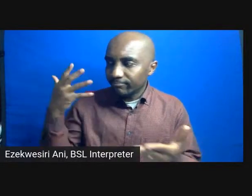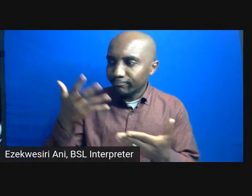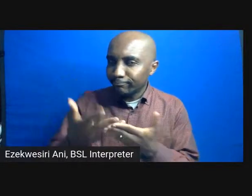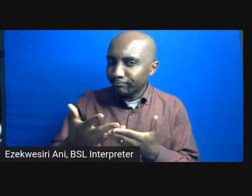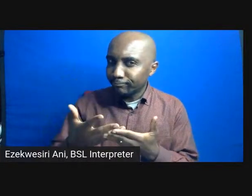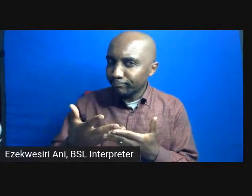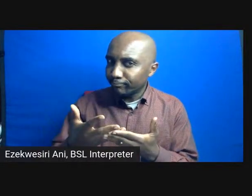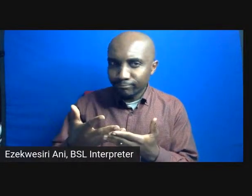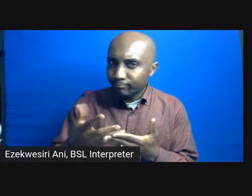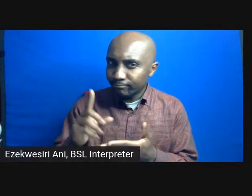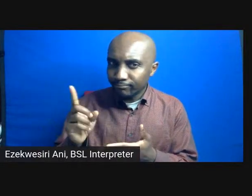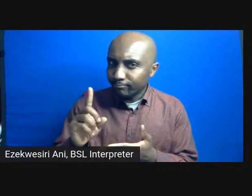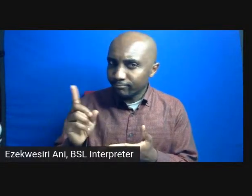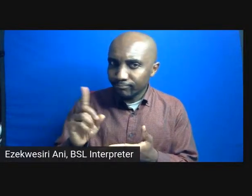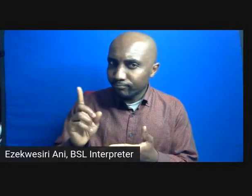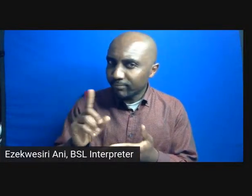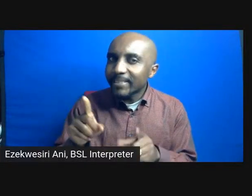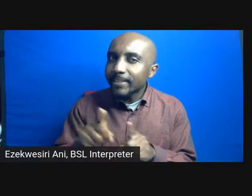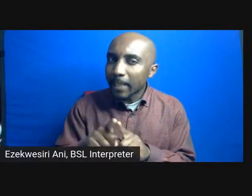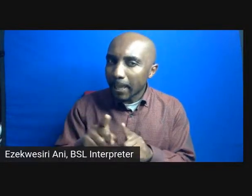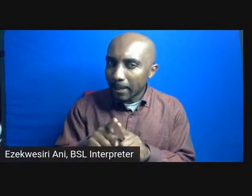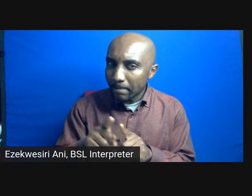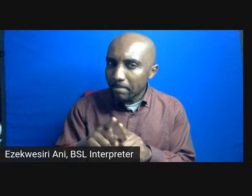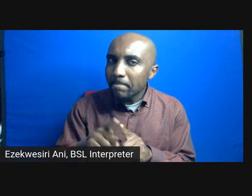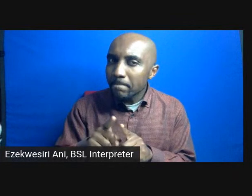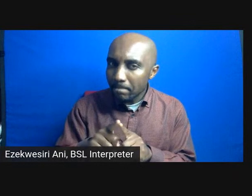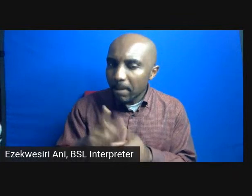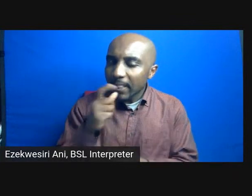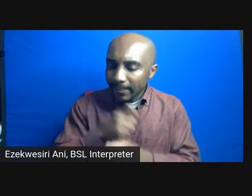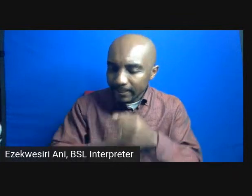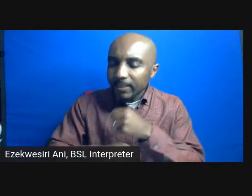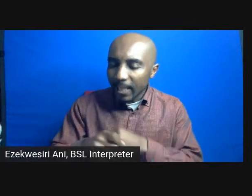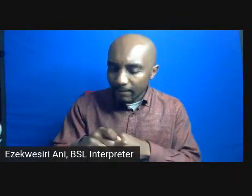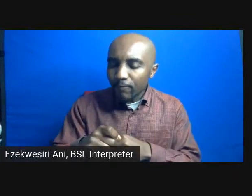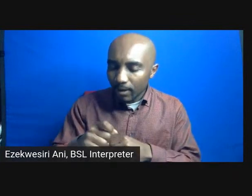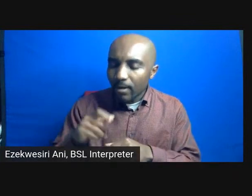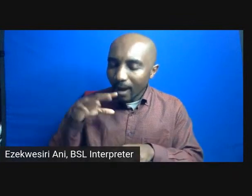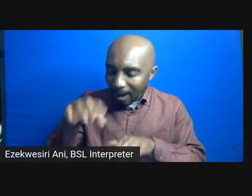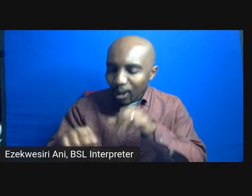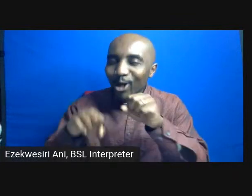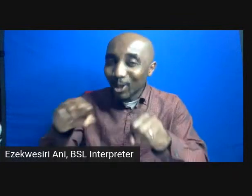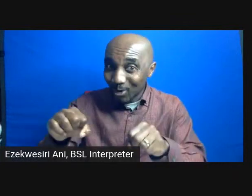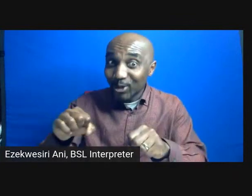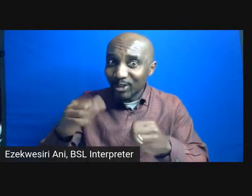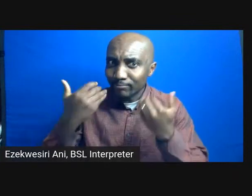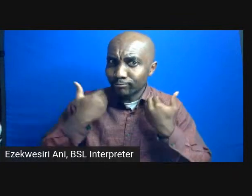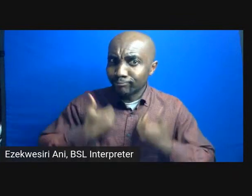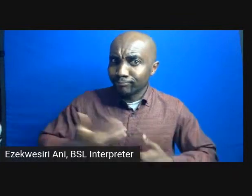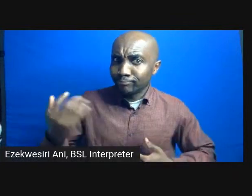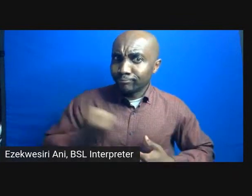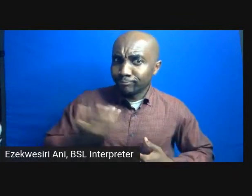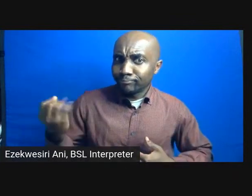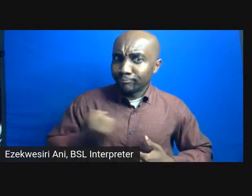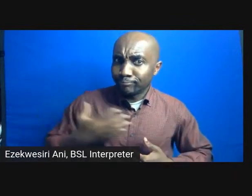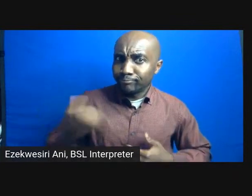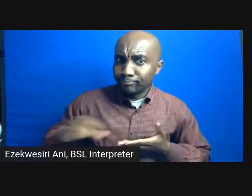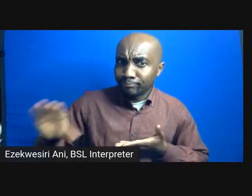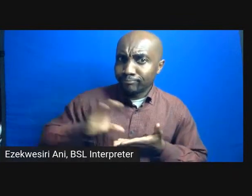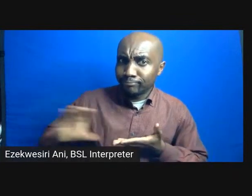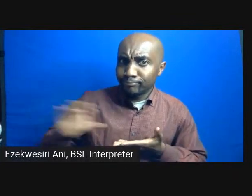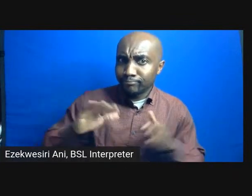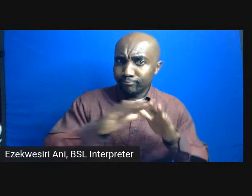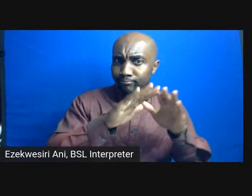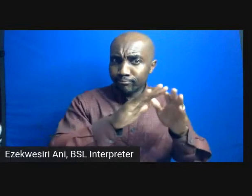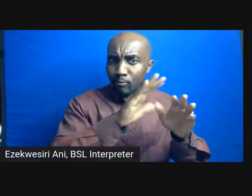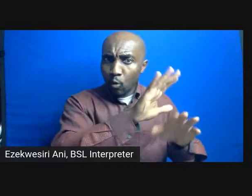much the same ones that made slavery and colonialism flourish. And until those